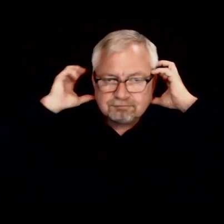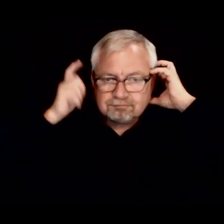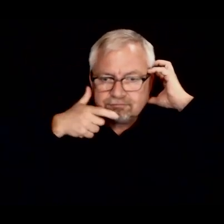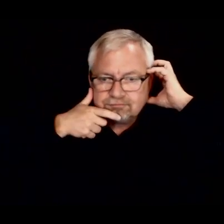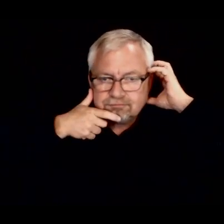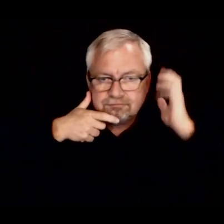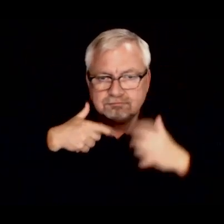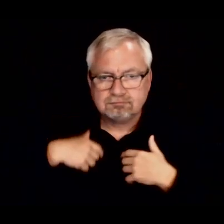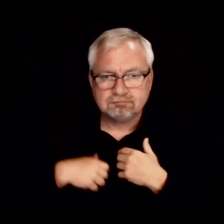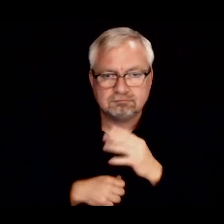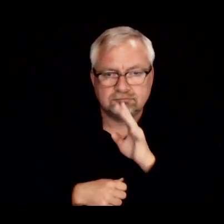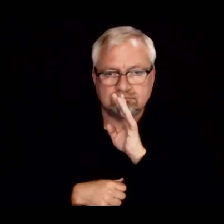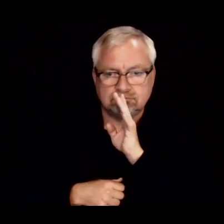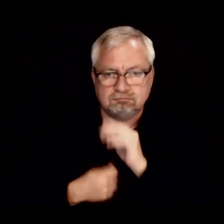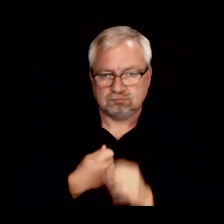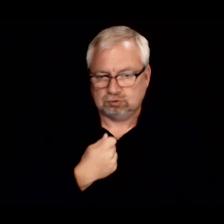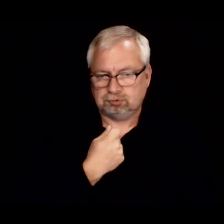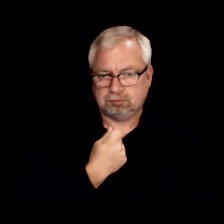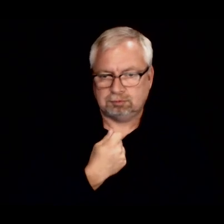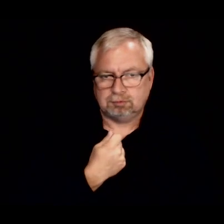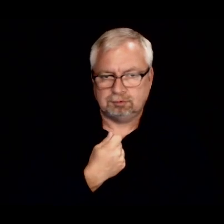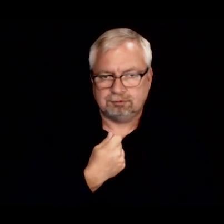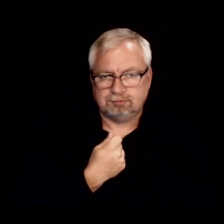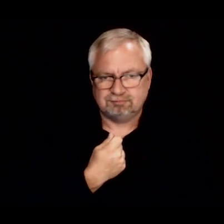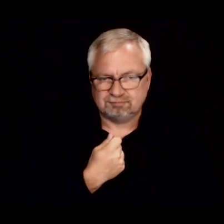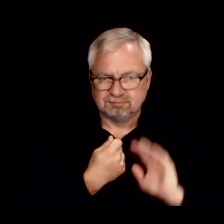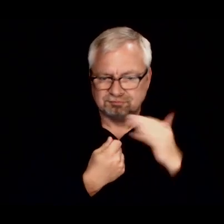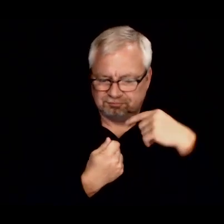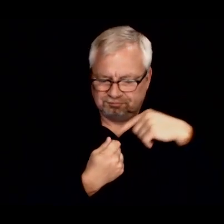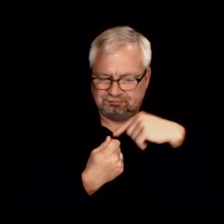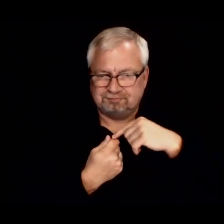so it's odd to me that the handset is worse than